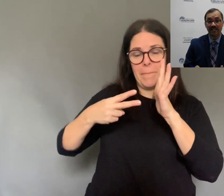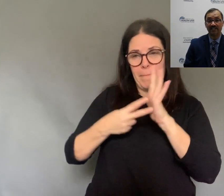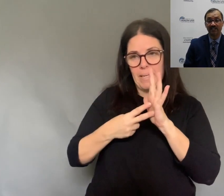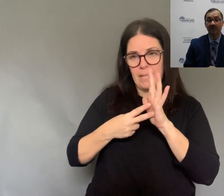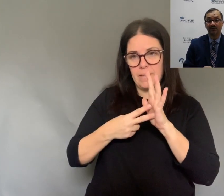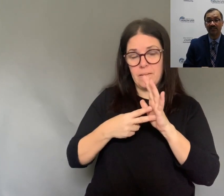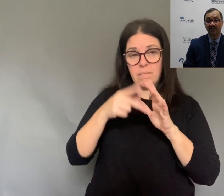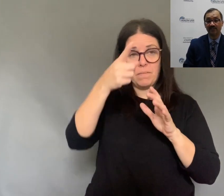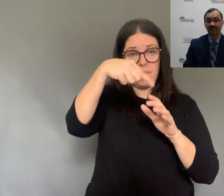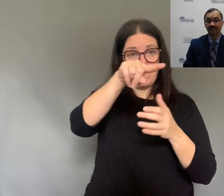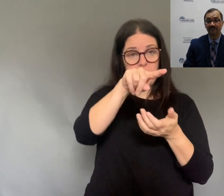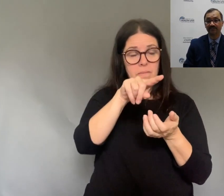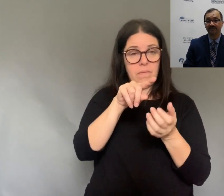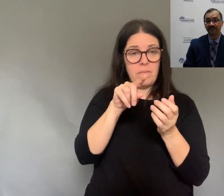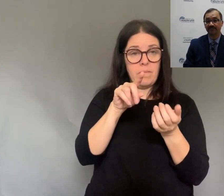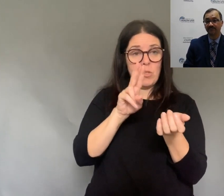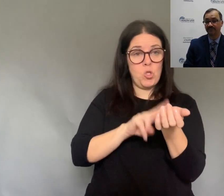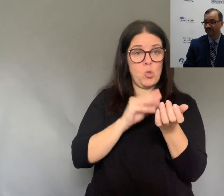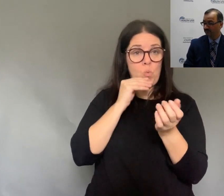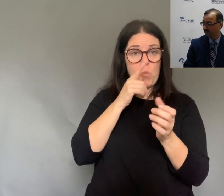just balancing those risks.